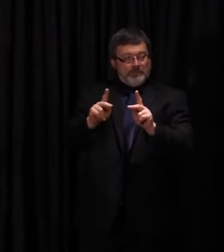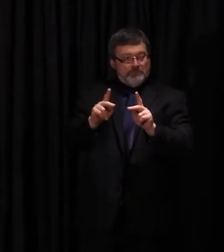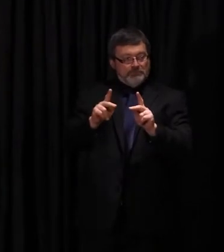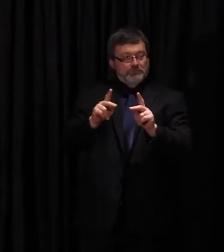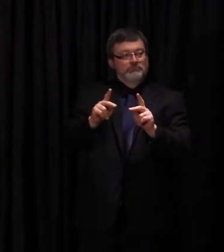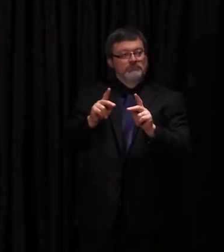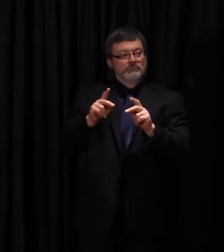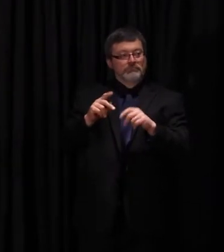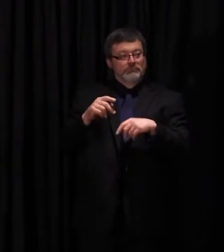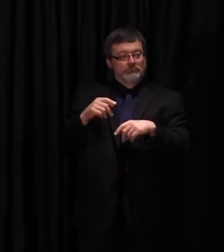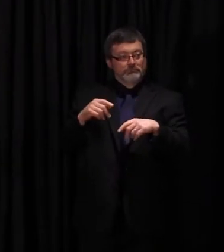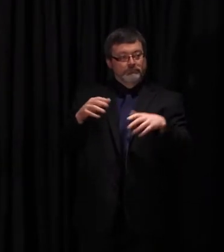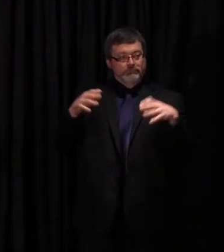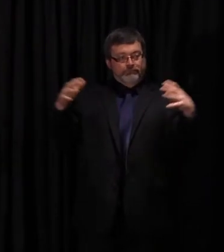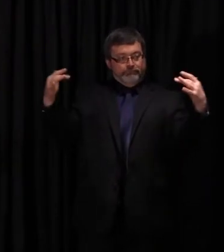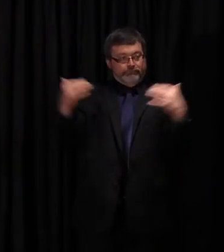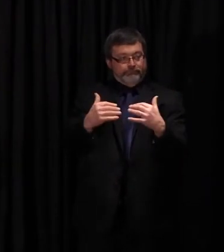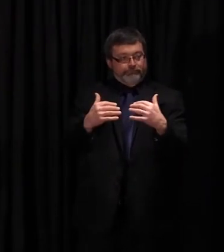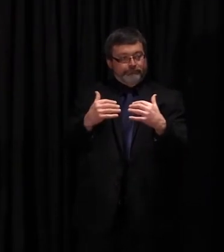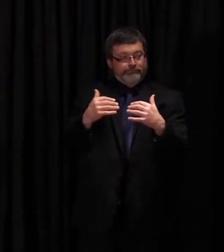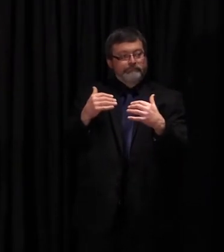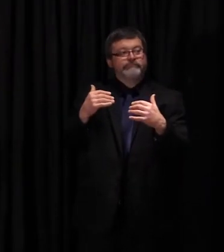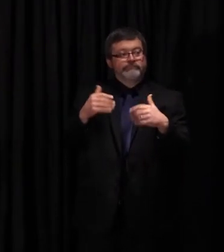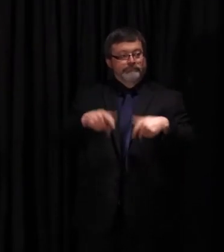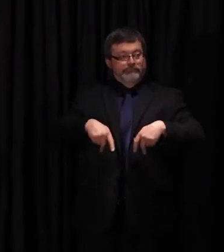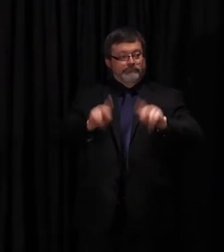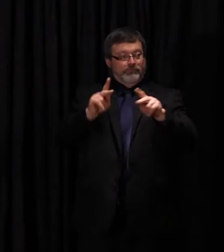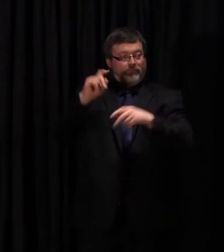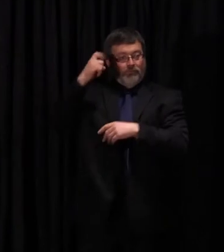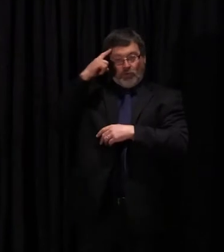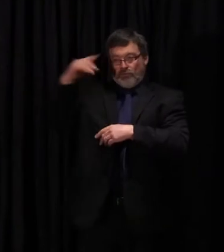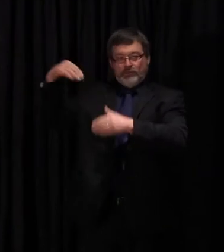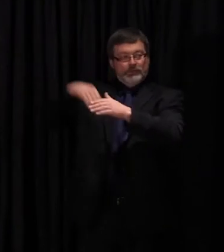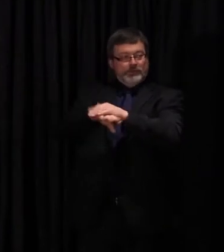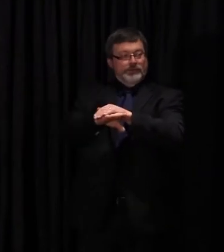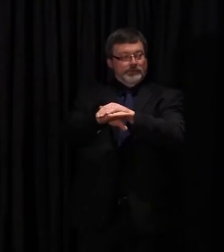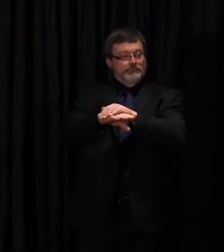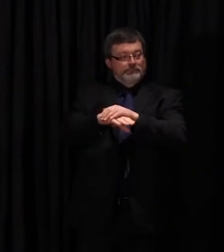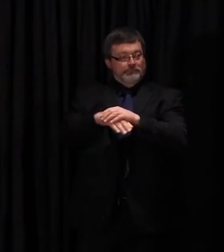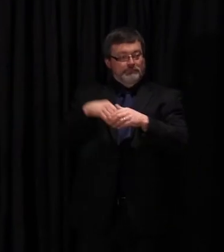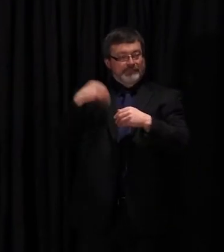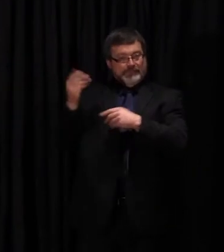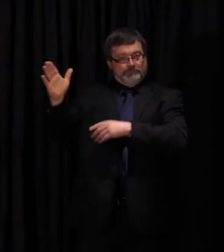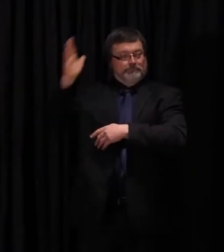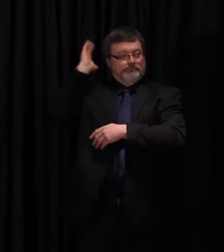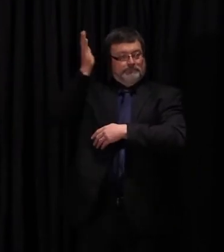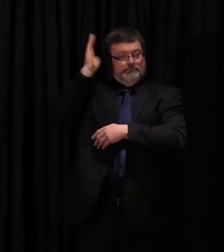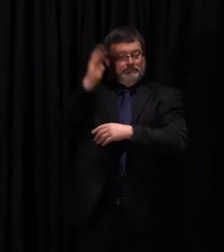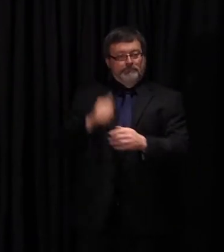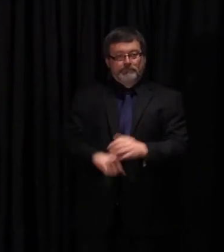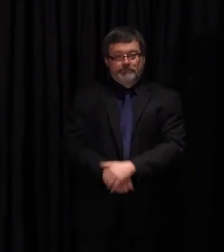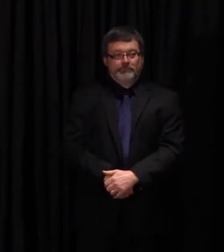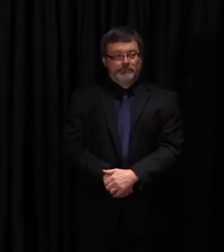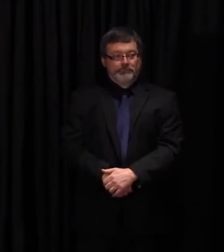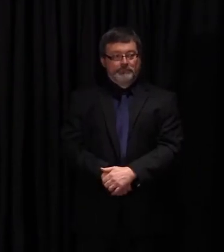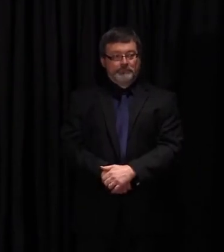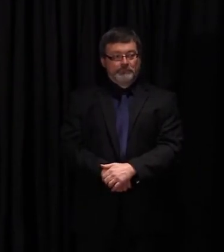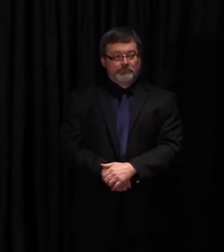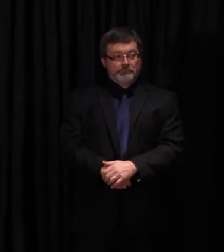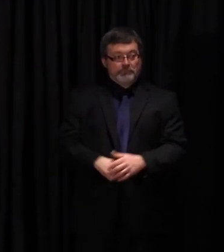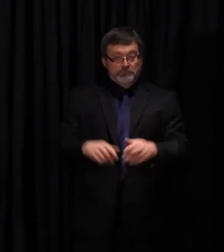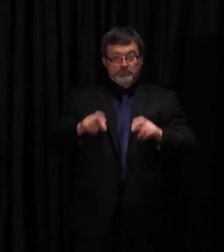admit the governor into the chamber for the purposes of delivering the state of the state message. Are you ready for the